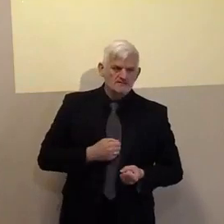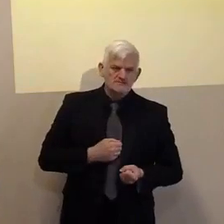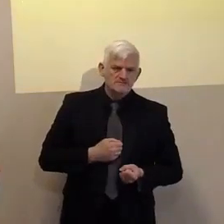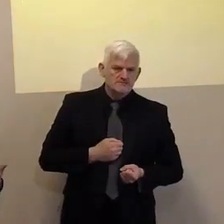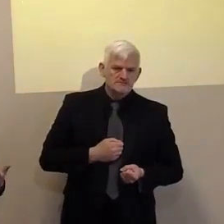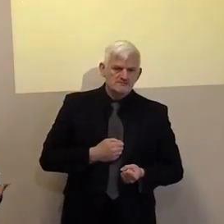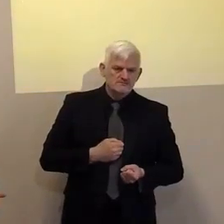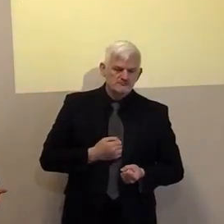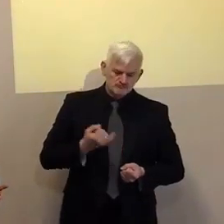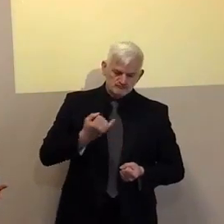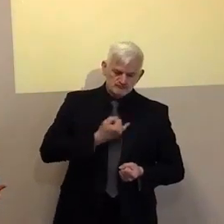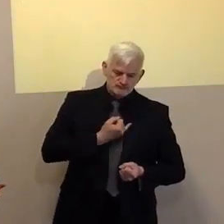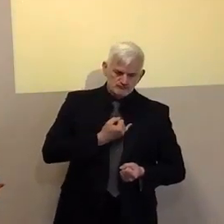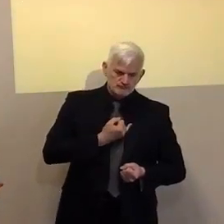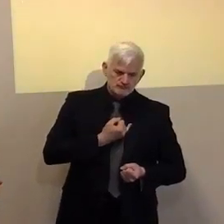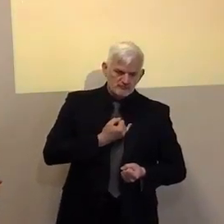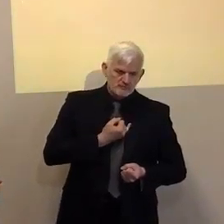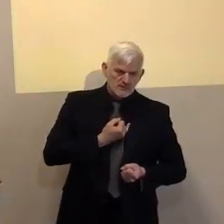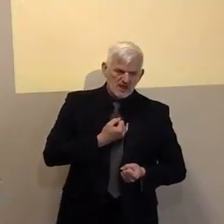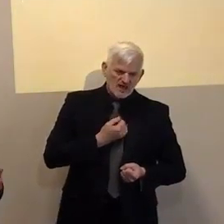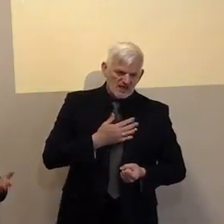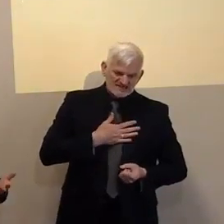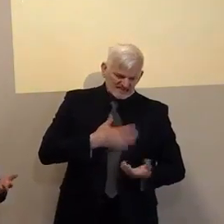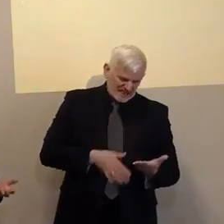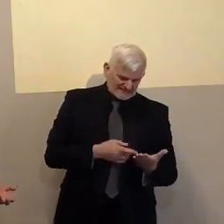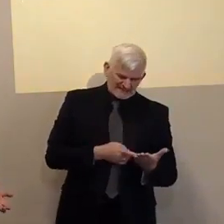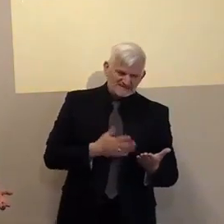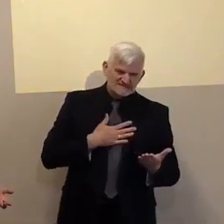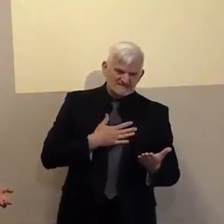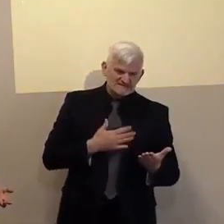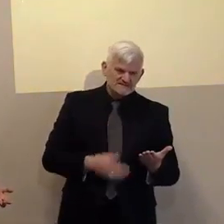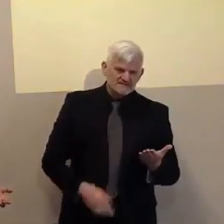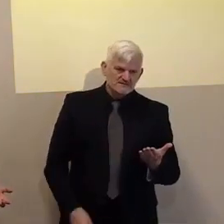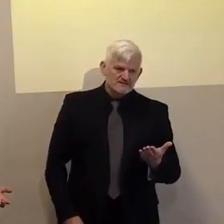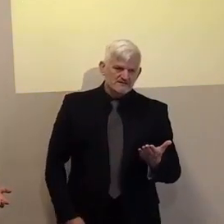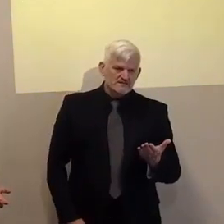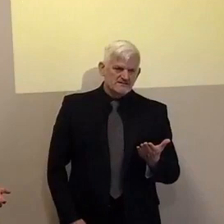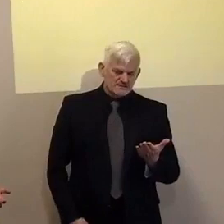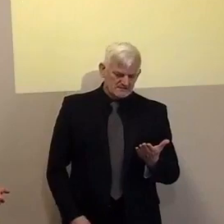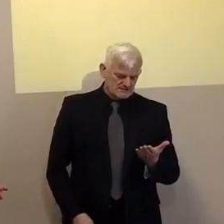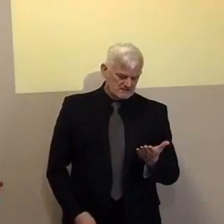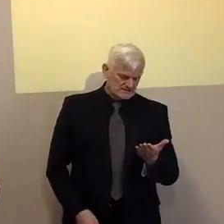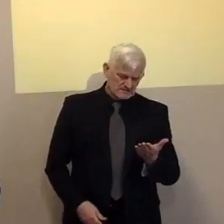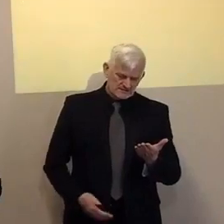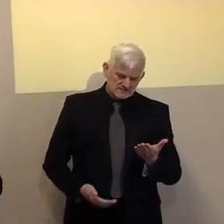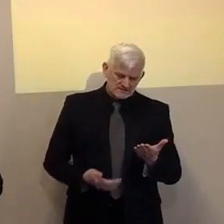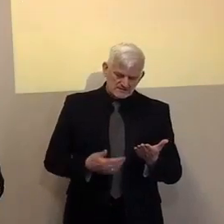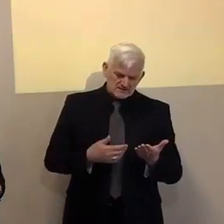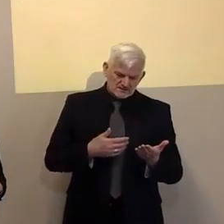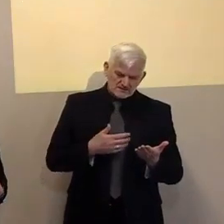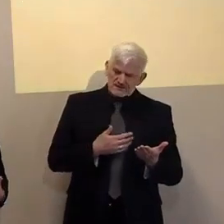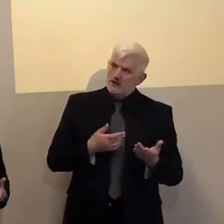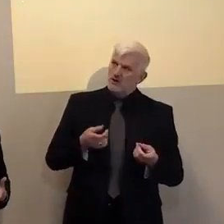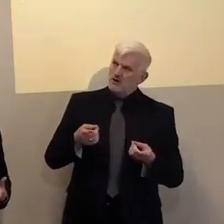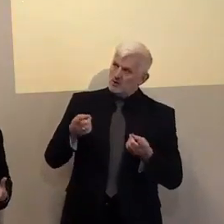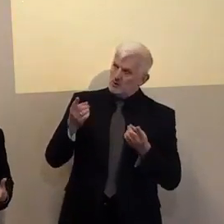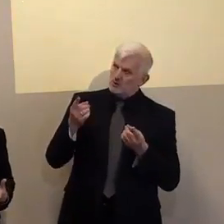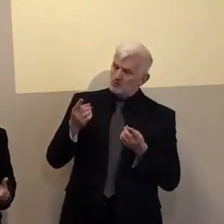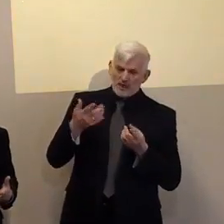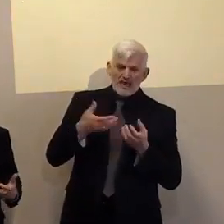wasn't not accepted by God. But I had to